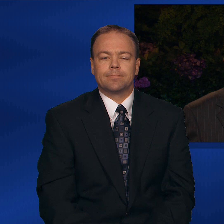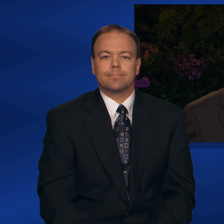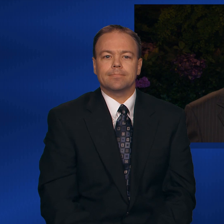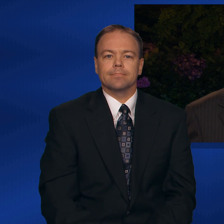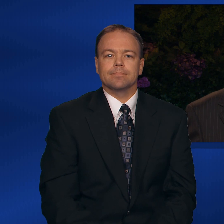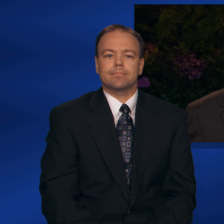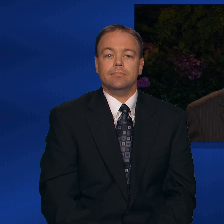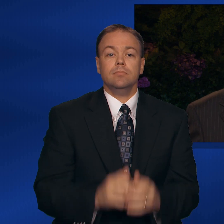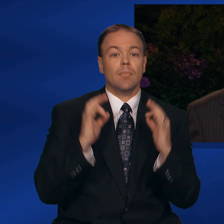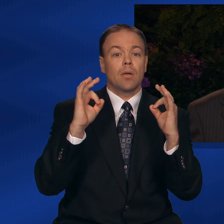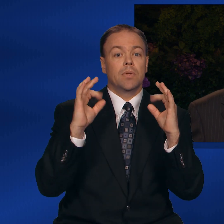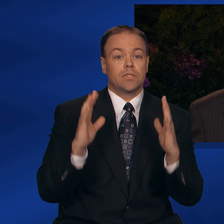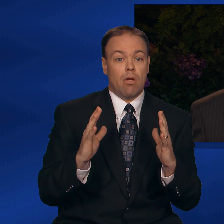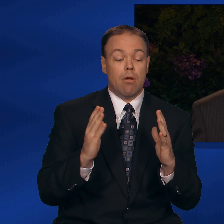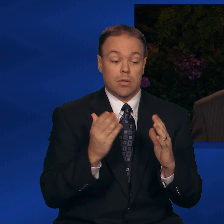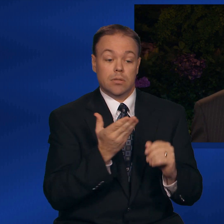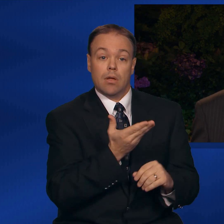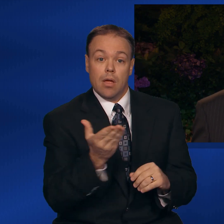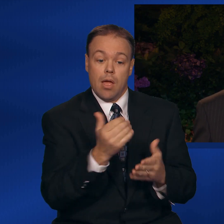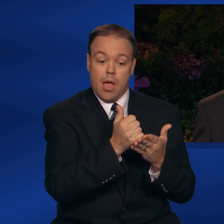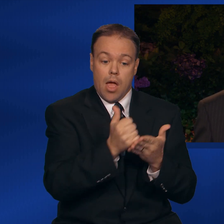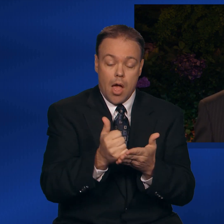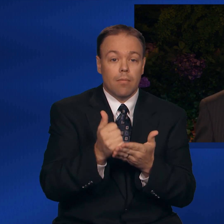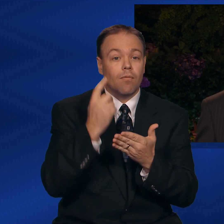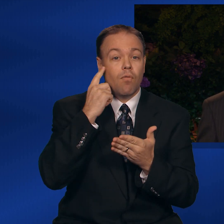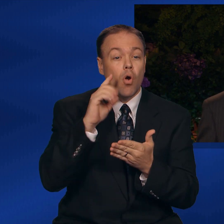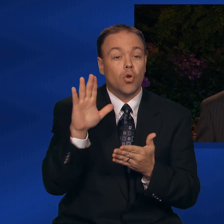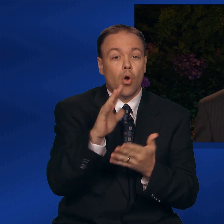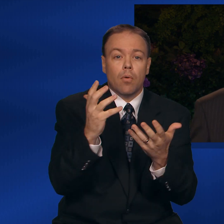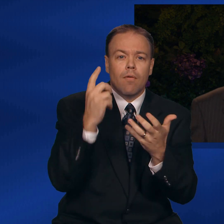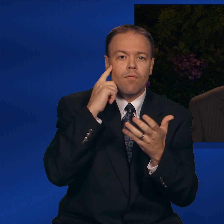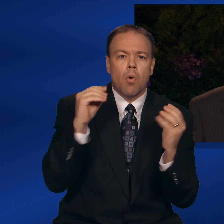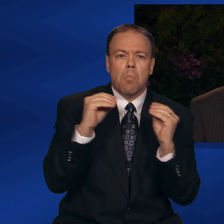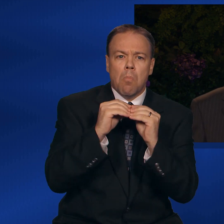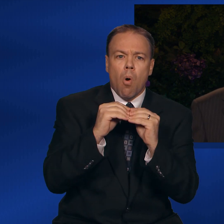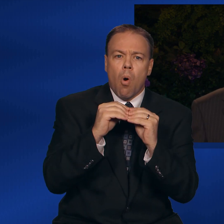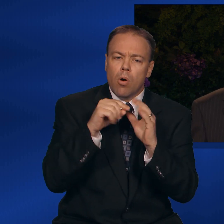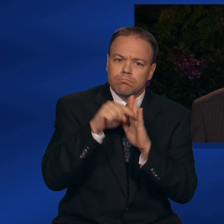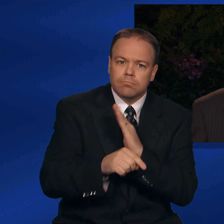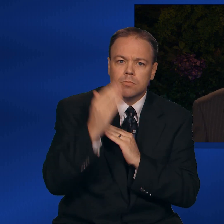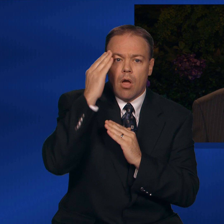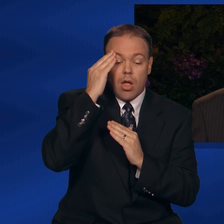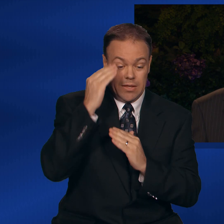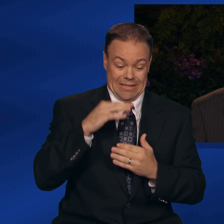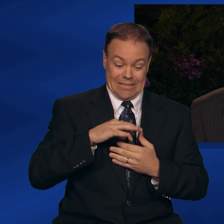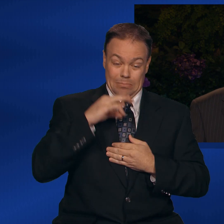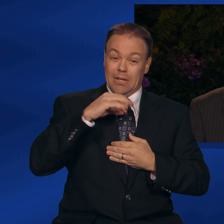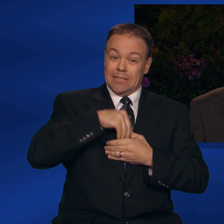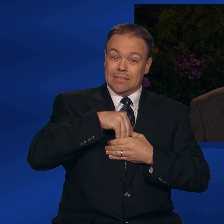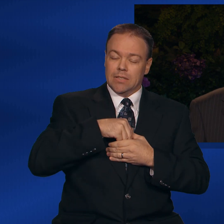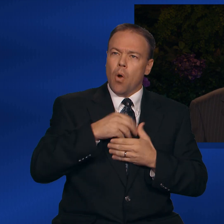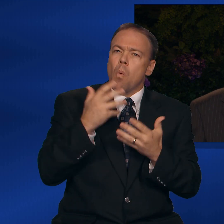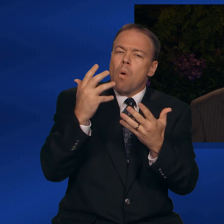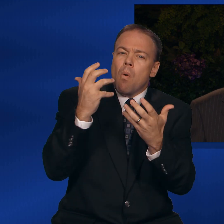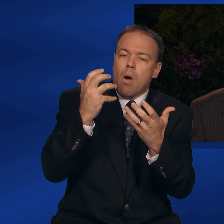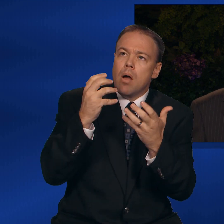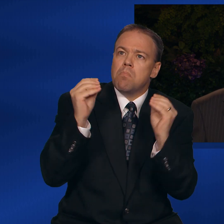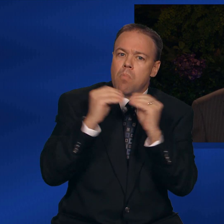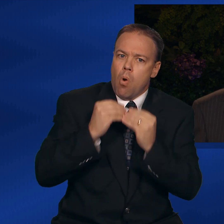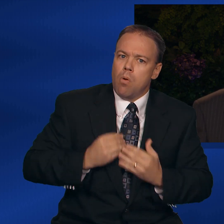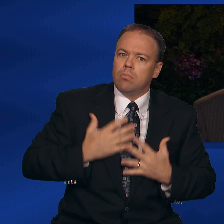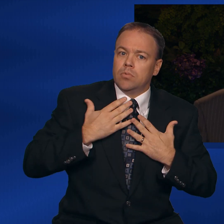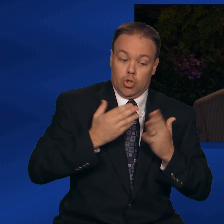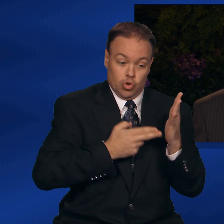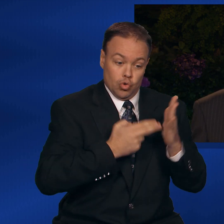Missionaries can also help you with your desire for greater knowledge. The human spirit yearns for enlightenment. Whether truth comes